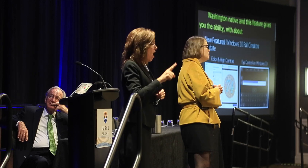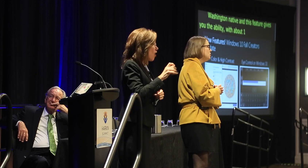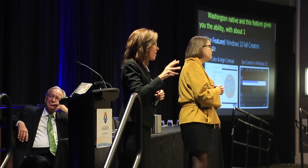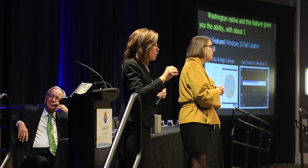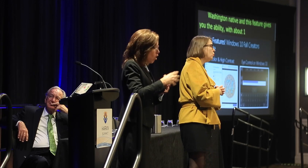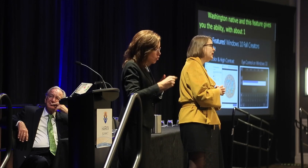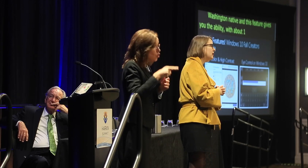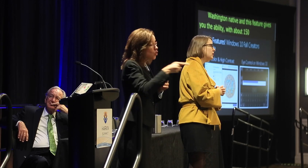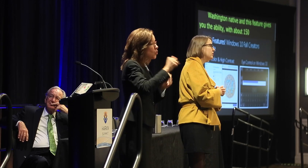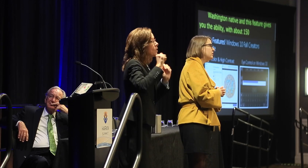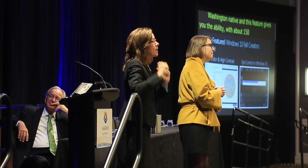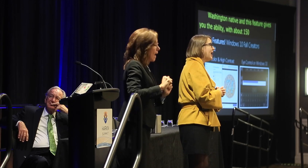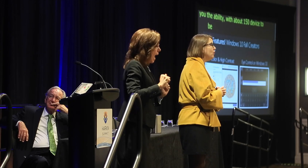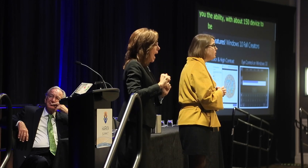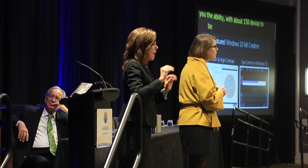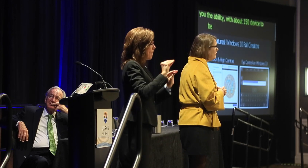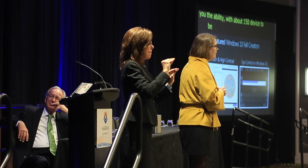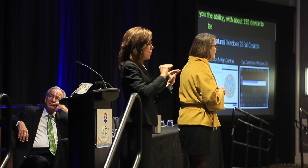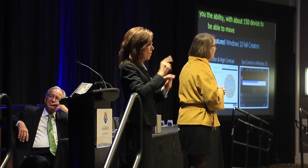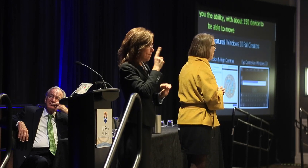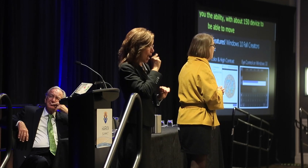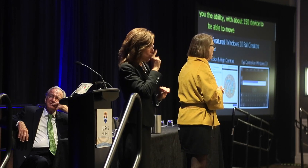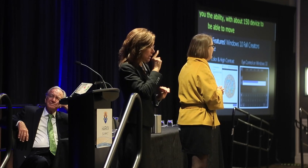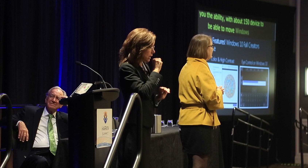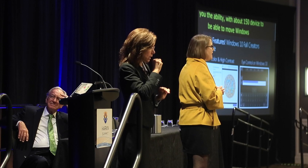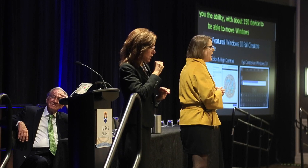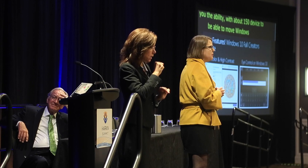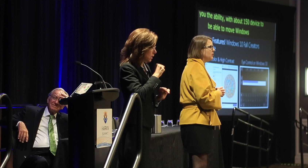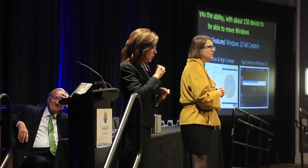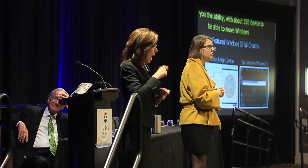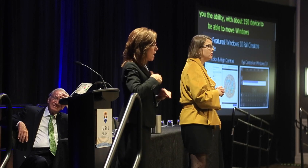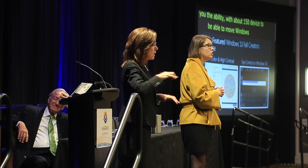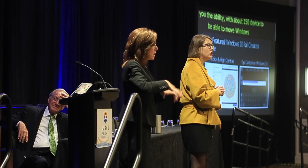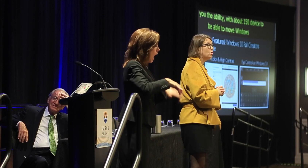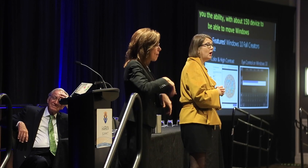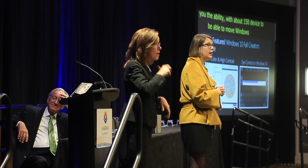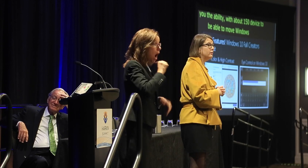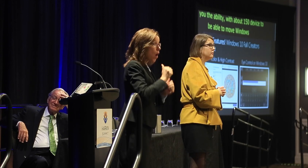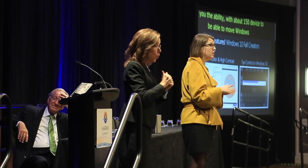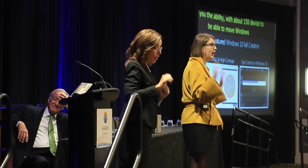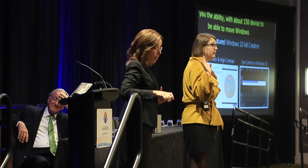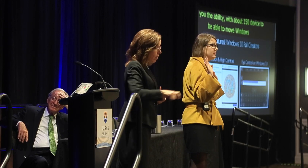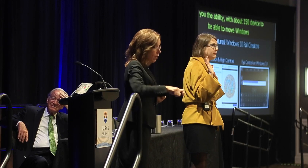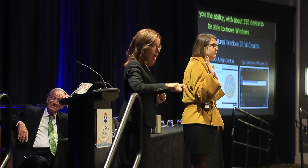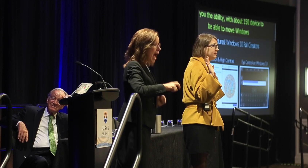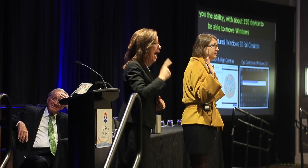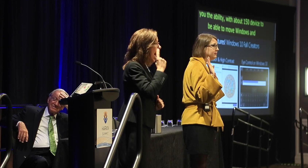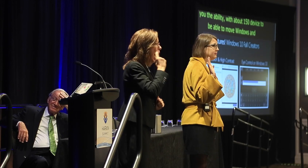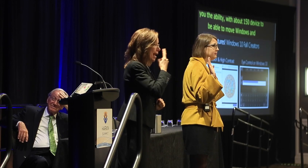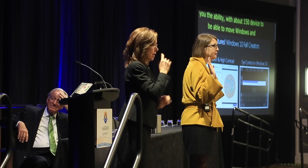able to move Windows mouse and type using just your eyes.